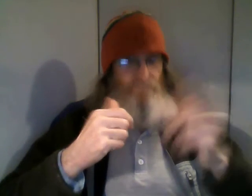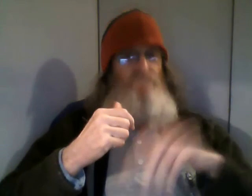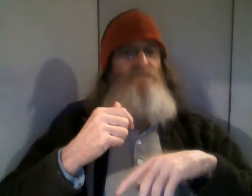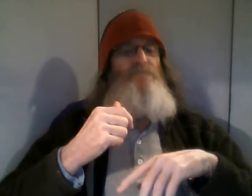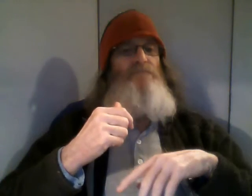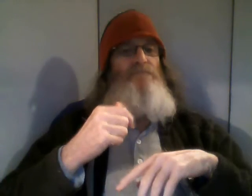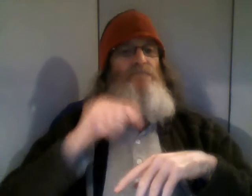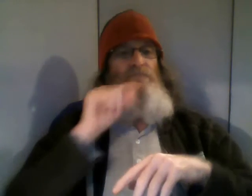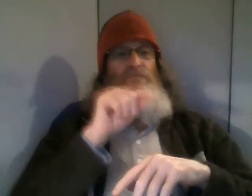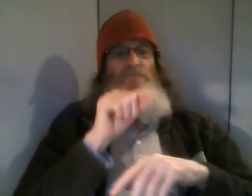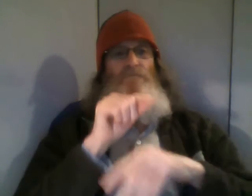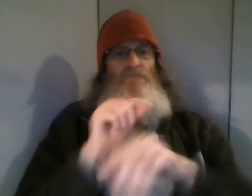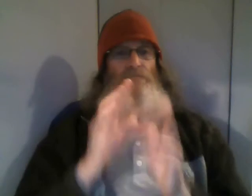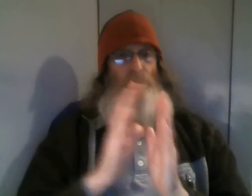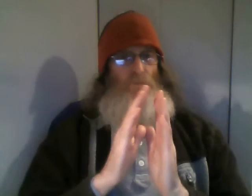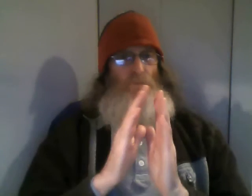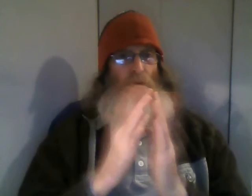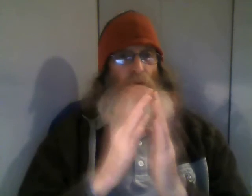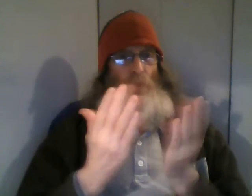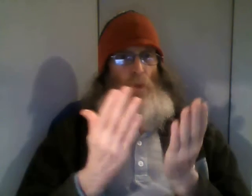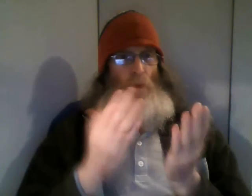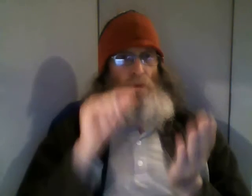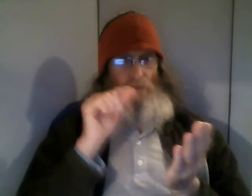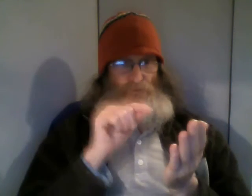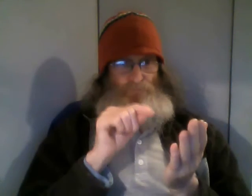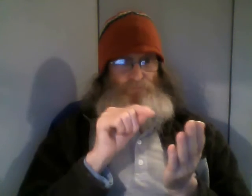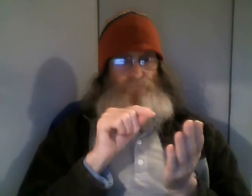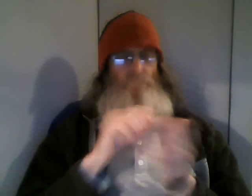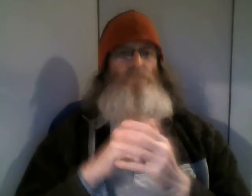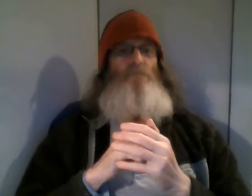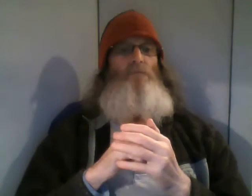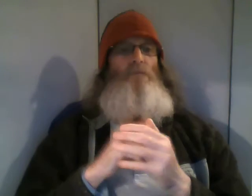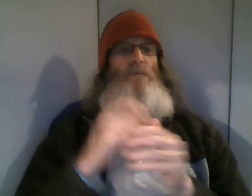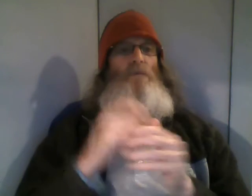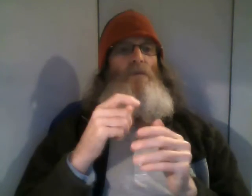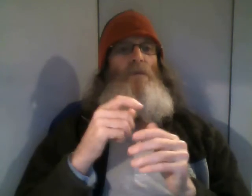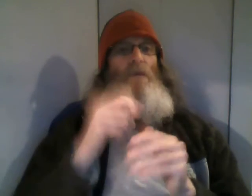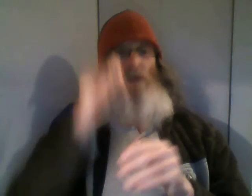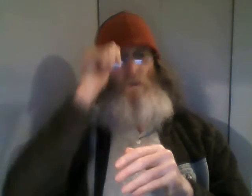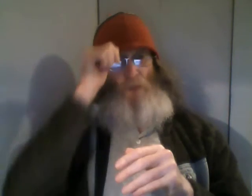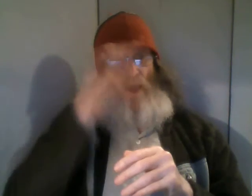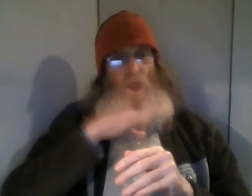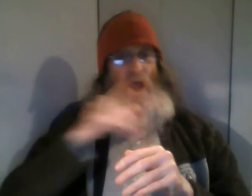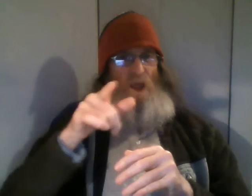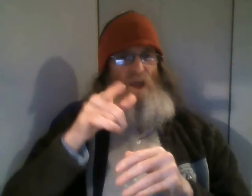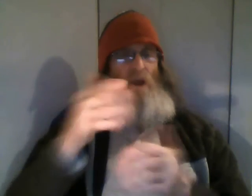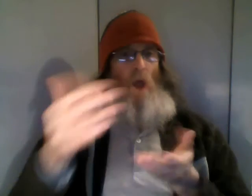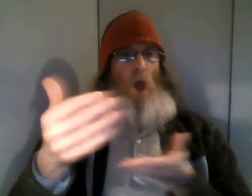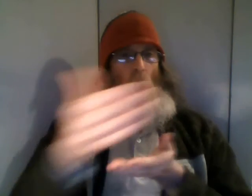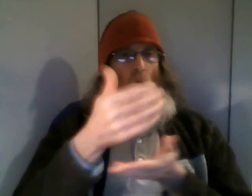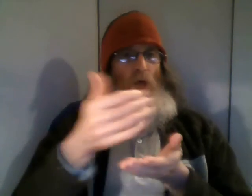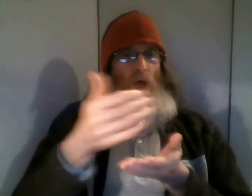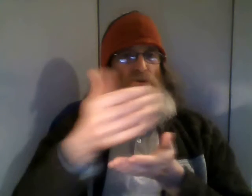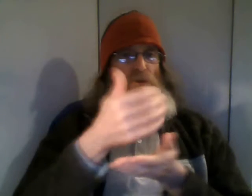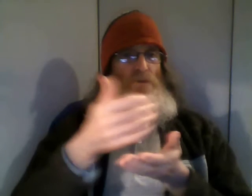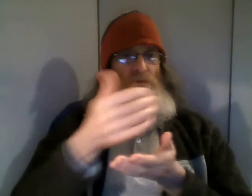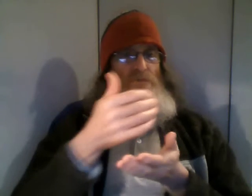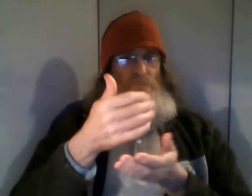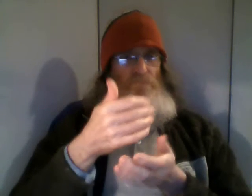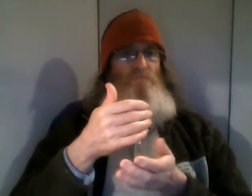I put him in there about 20 years ago. Boys, I'm a future mini before I hit the trail. Good job on the shelter. The shivering is a good